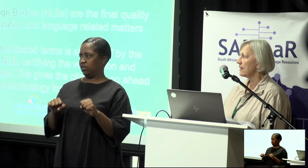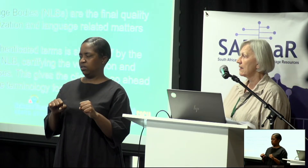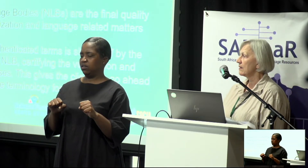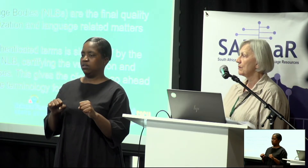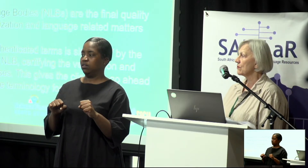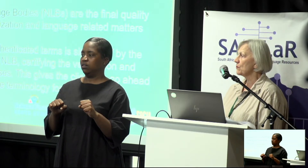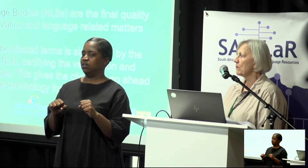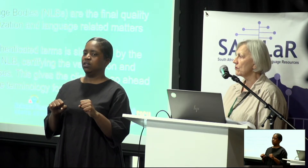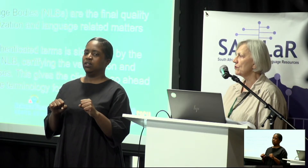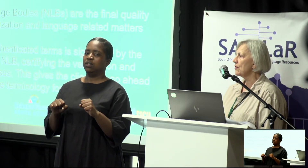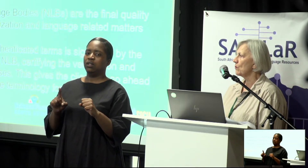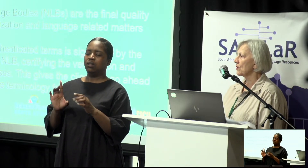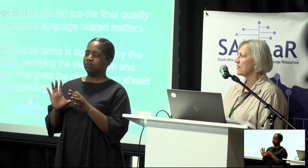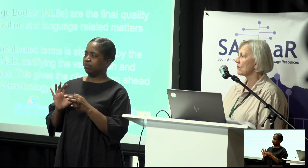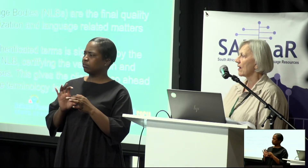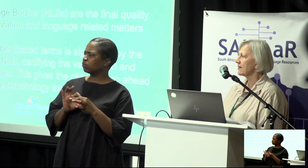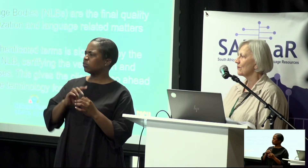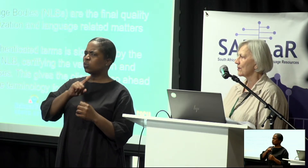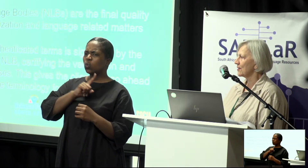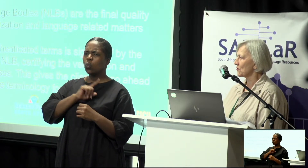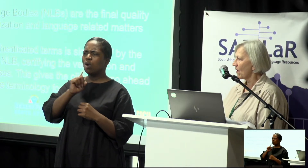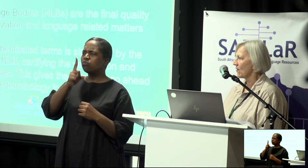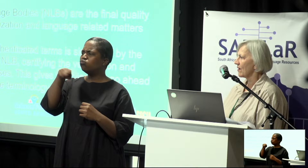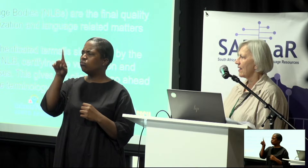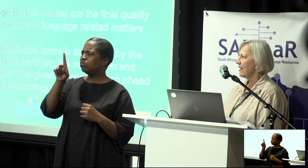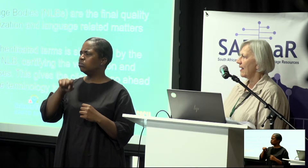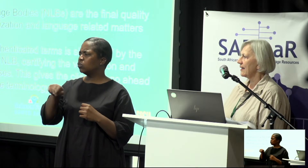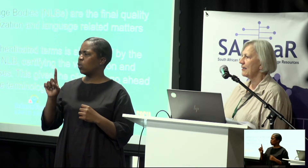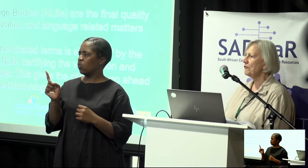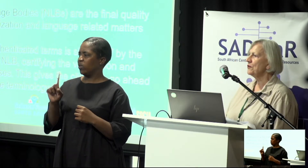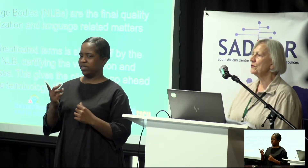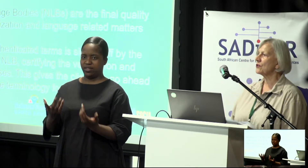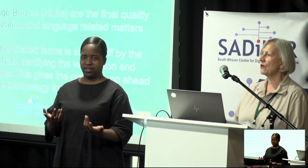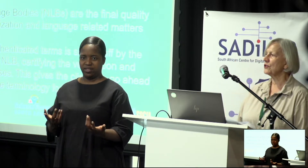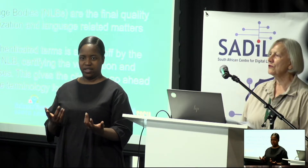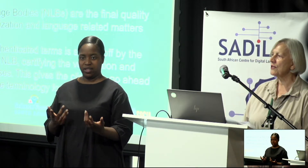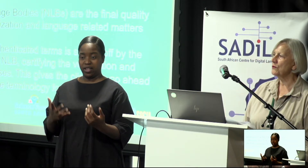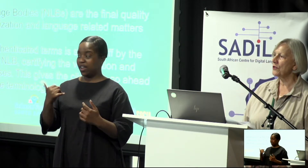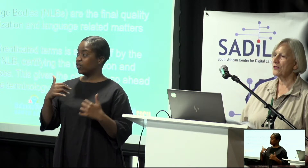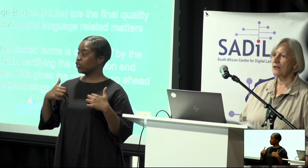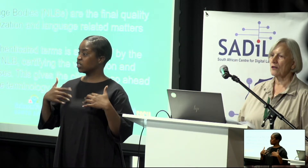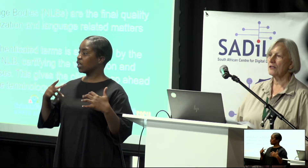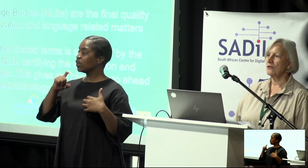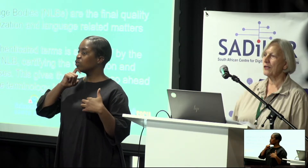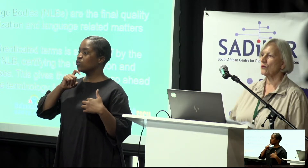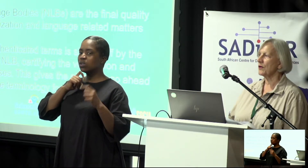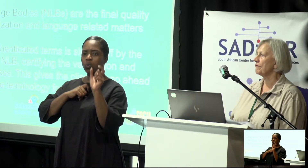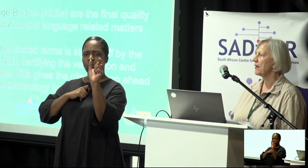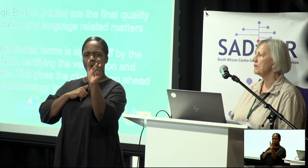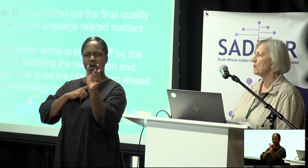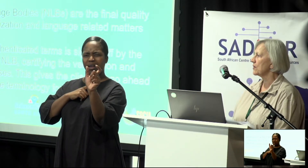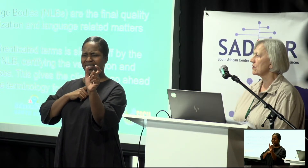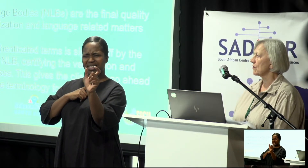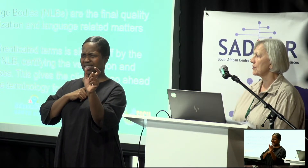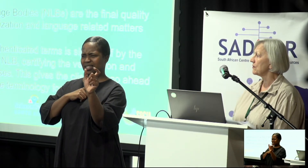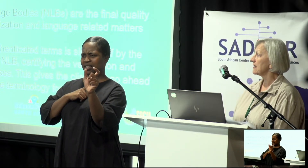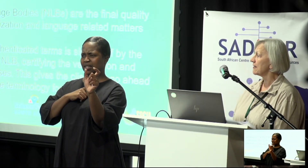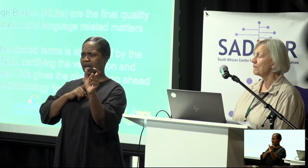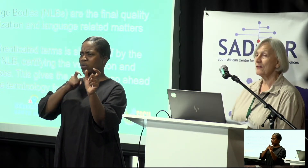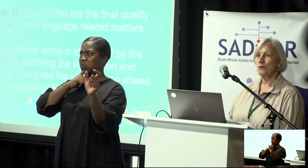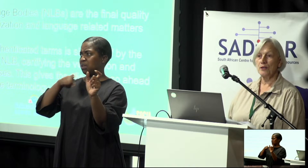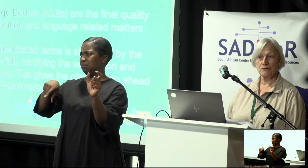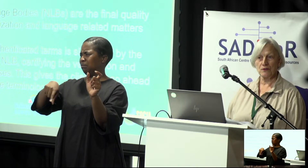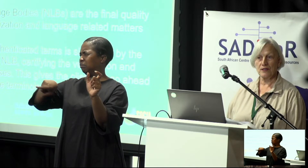that, because we want to know what is right and what is wrong. And if you start using words that aren't correct, or if everybody starts